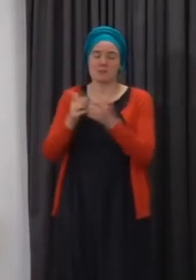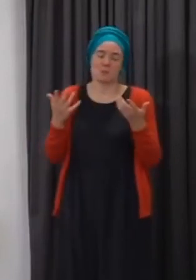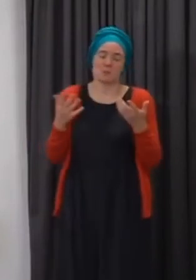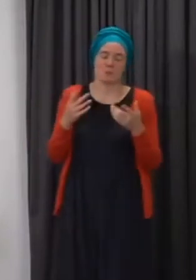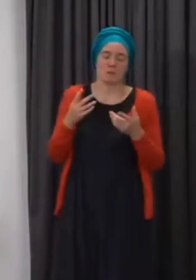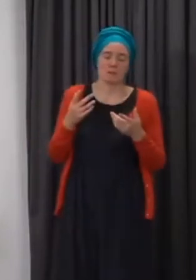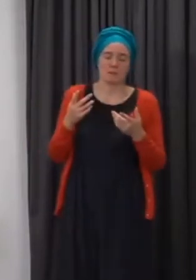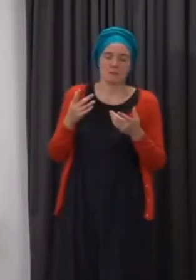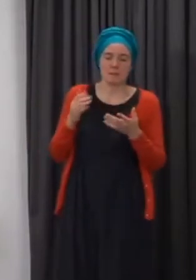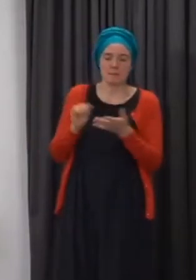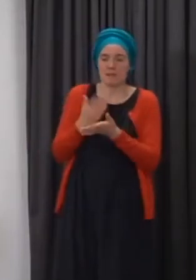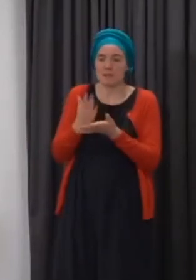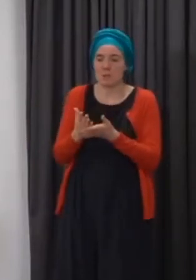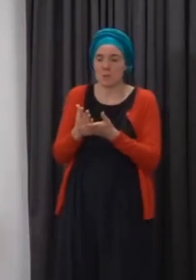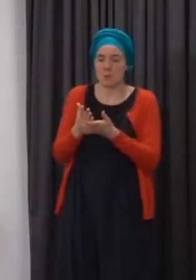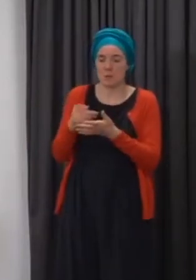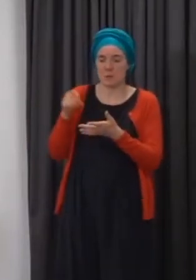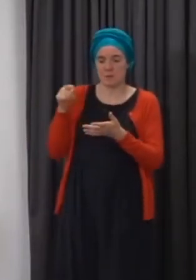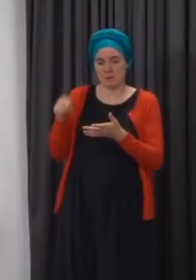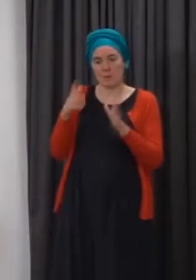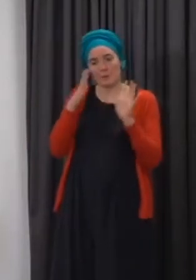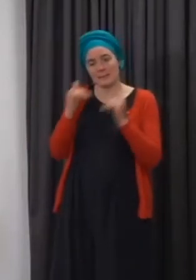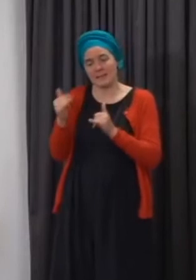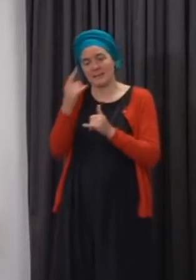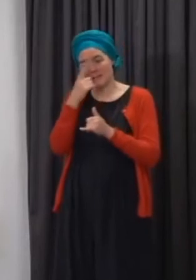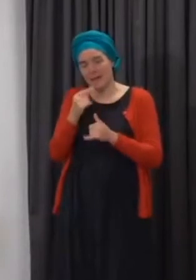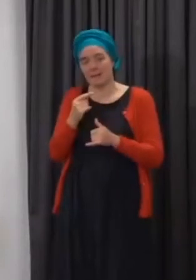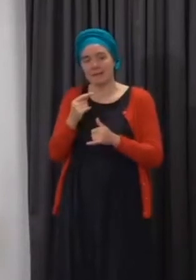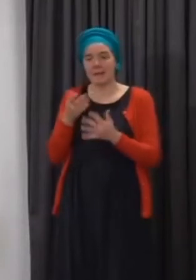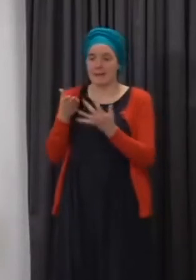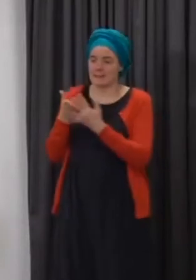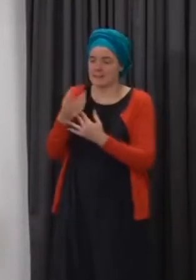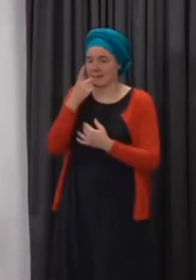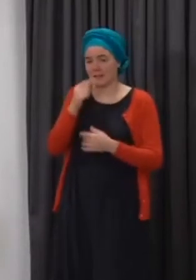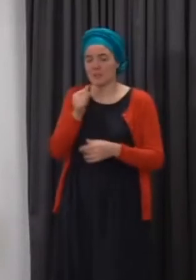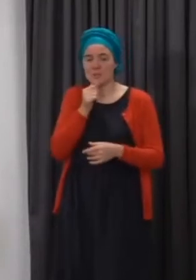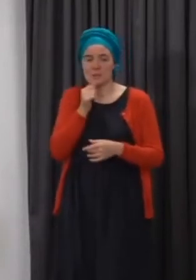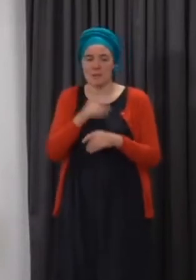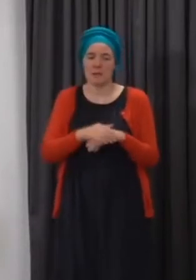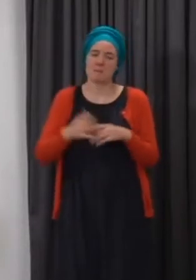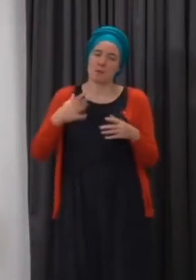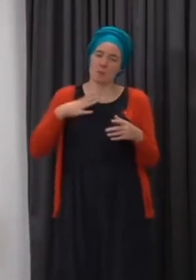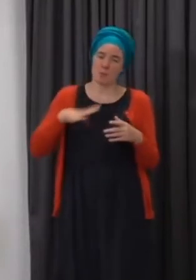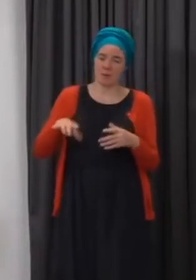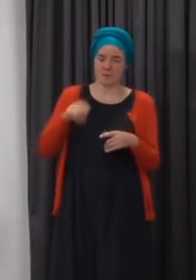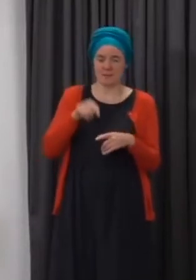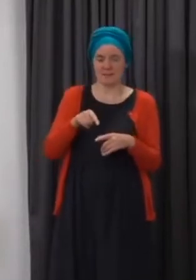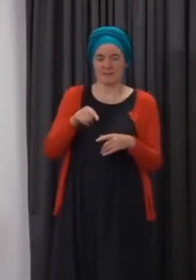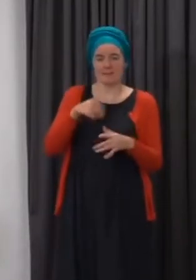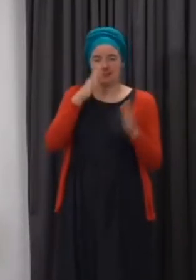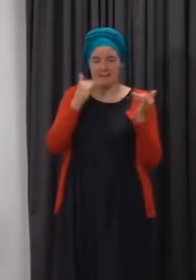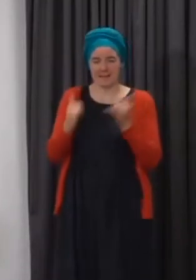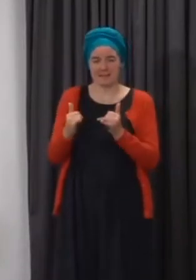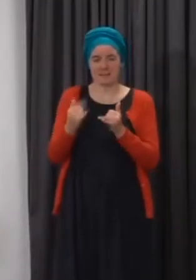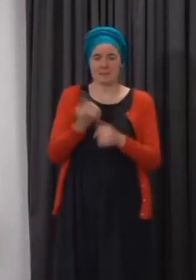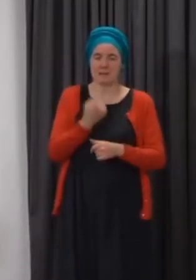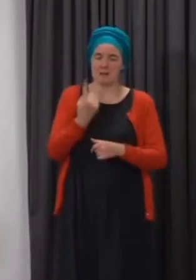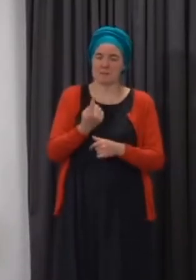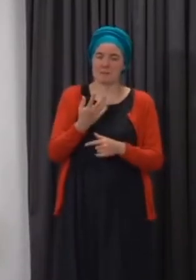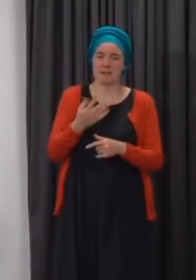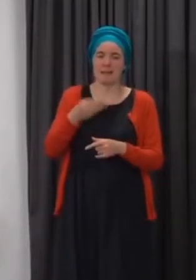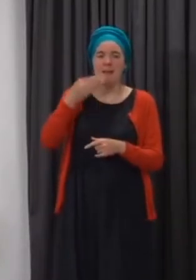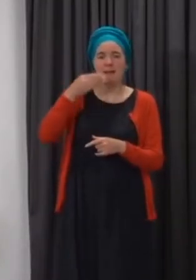used. We have a threshold that is an expectation that we should have over 98% accuracy, and I would be concerned if people